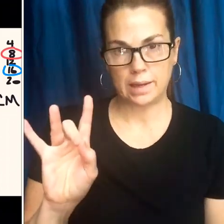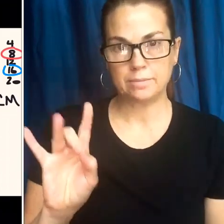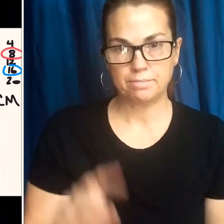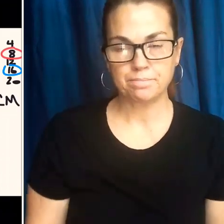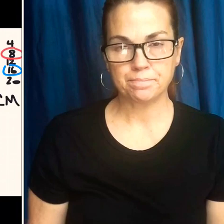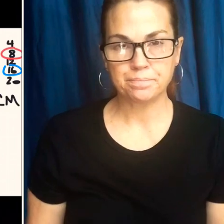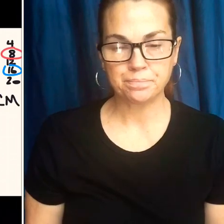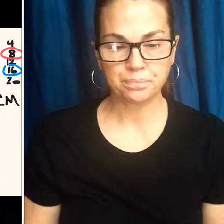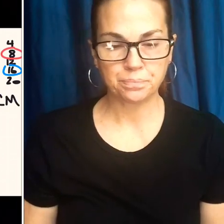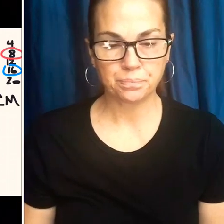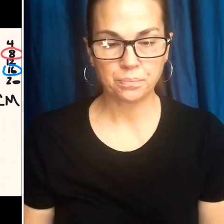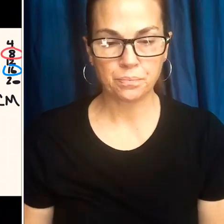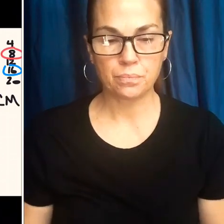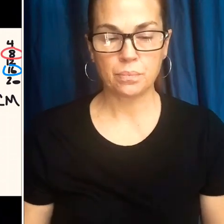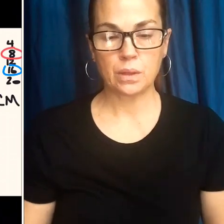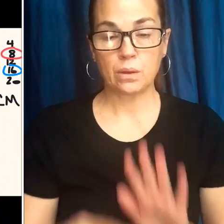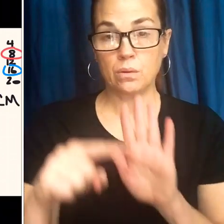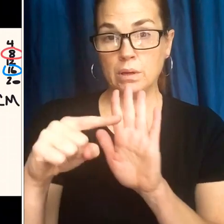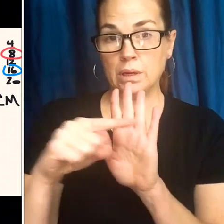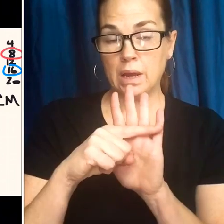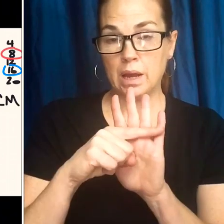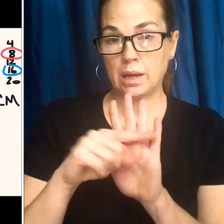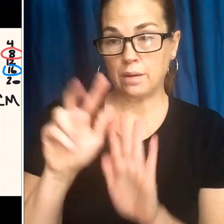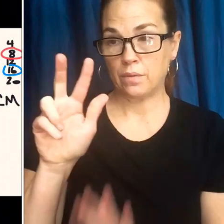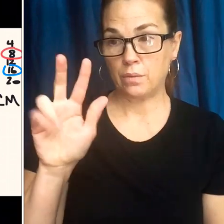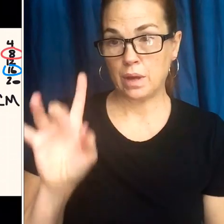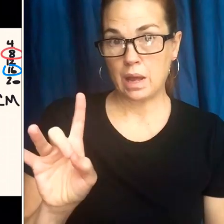8, and -3/4